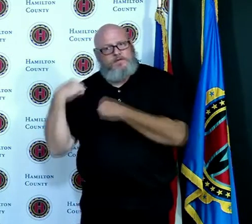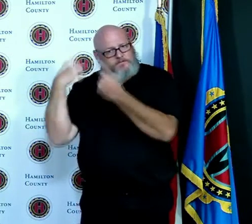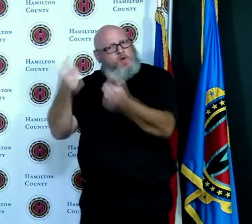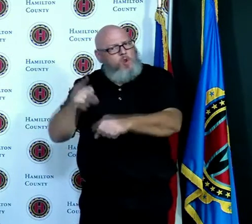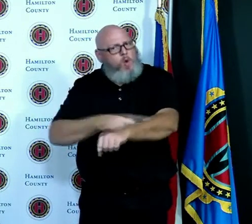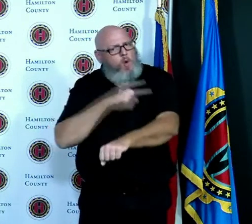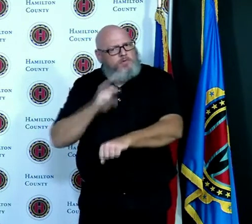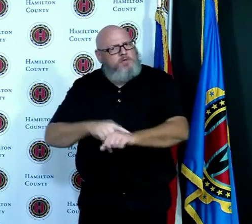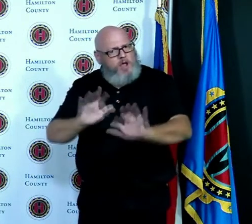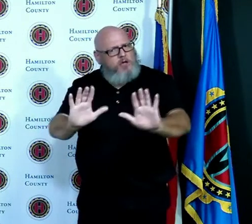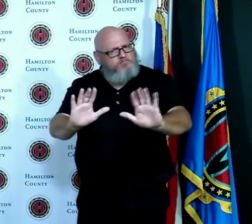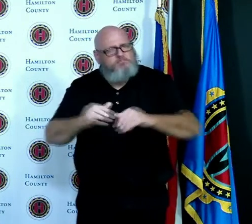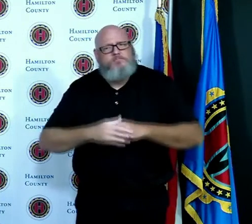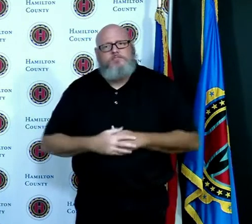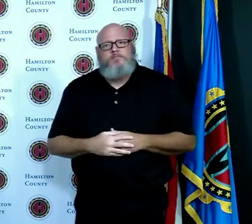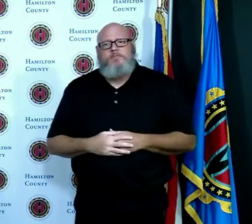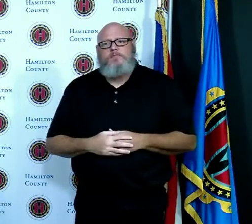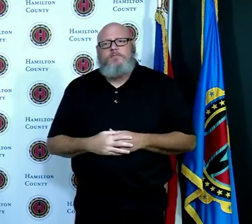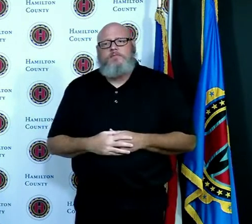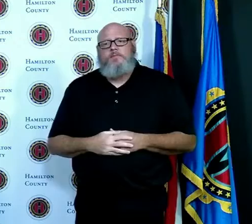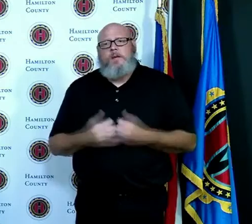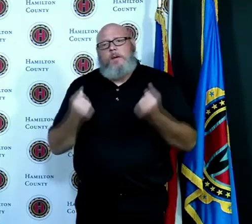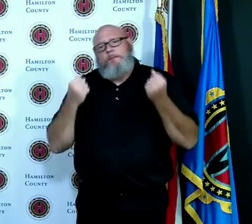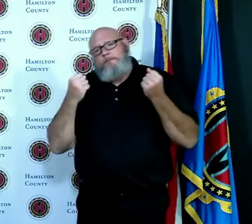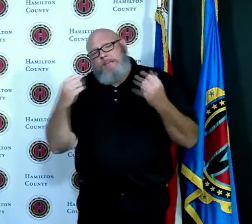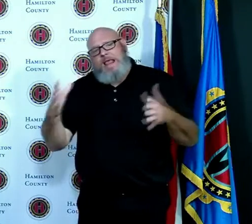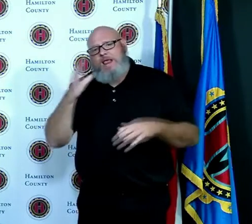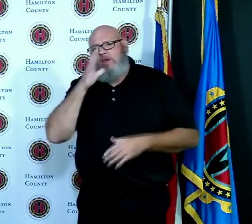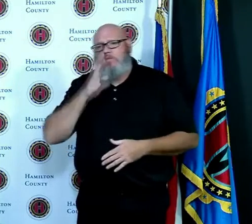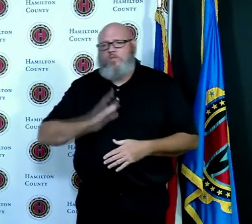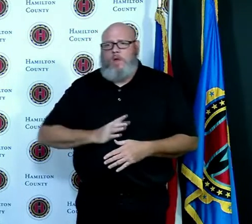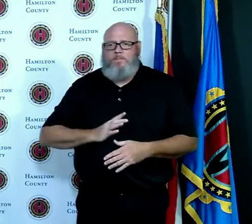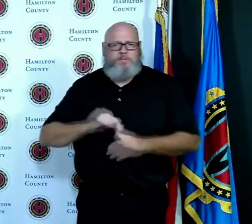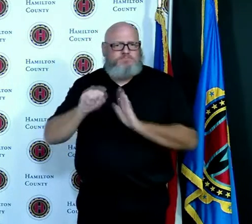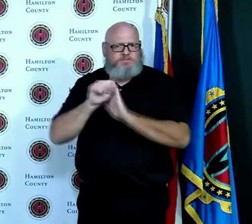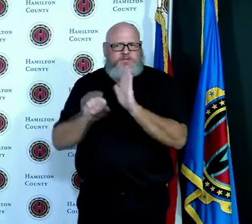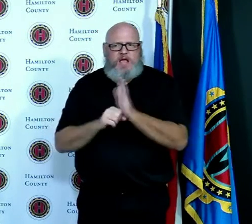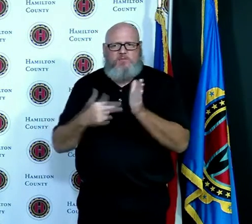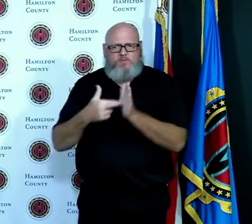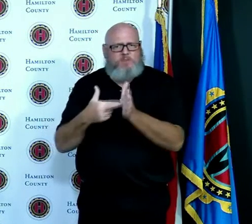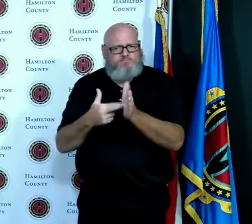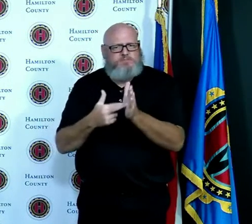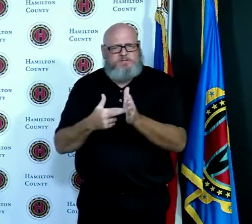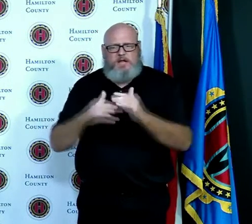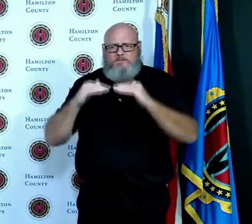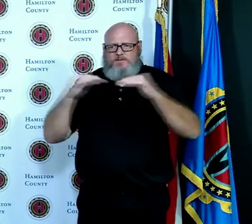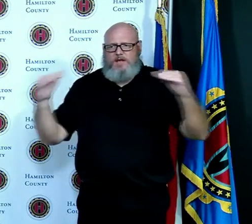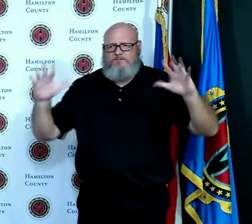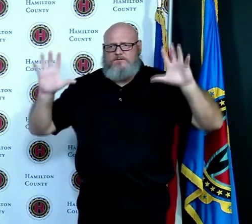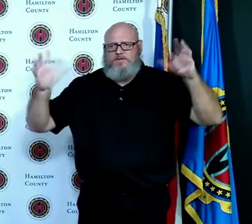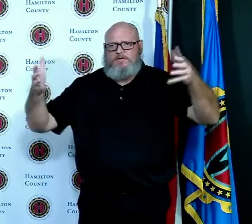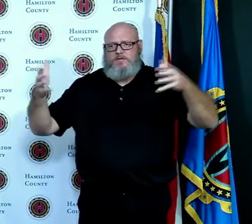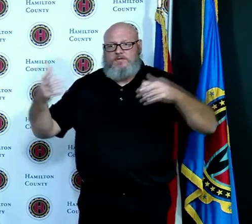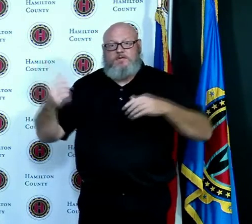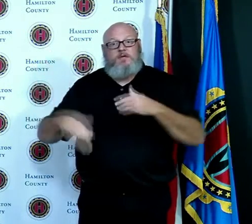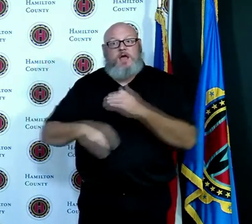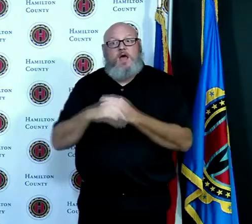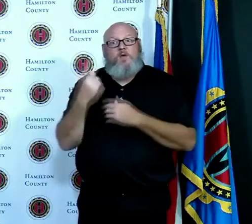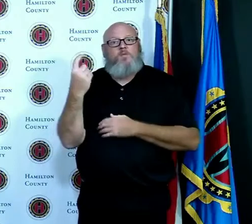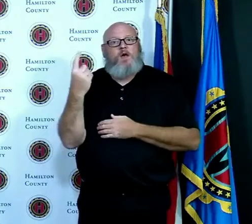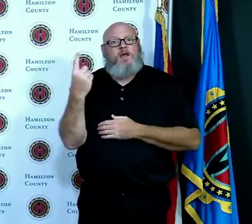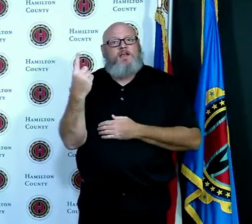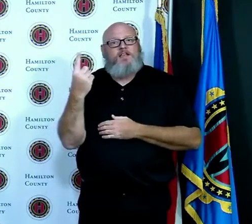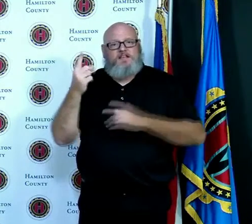also have had many women at the state rep level. The one significant change is the sheriff and some of the judges. And